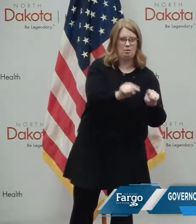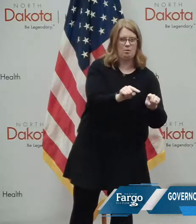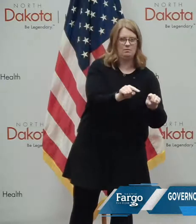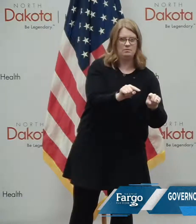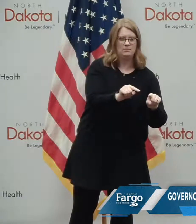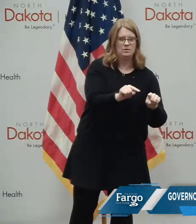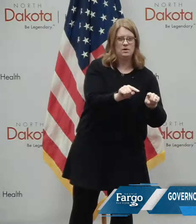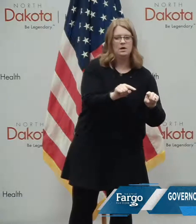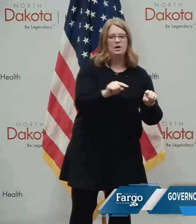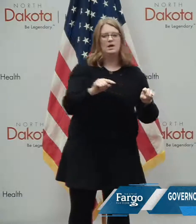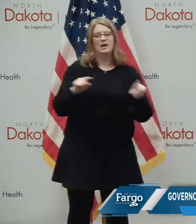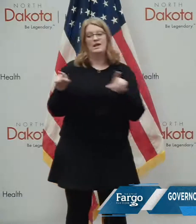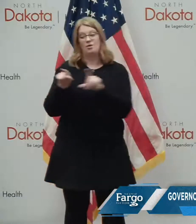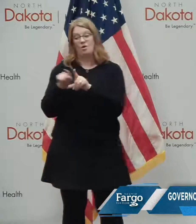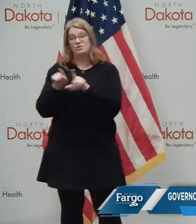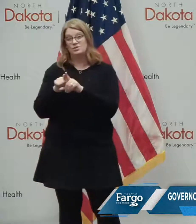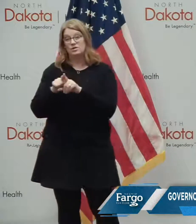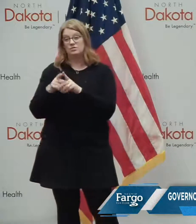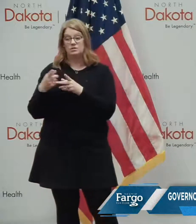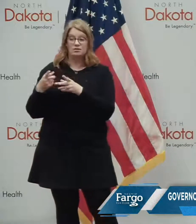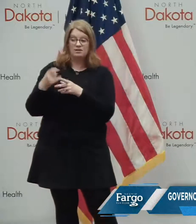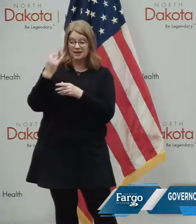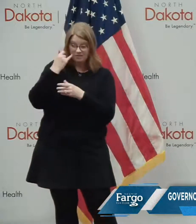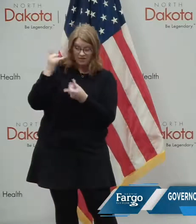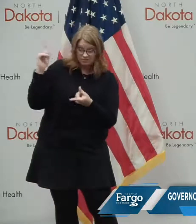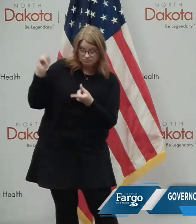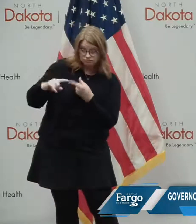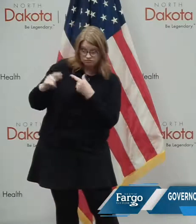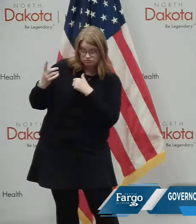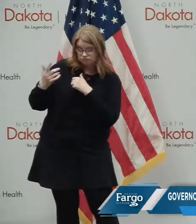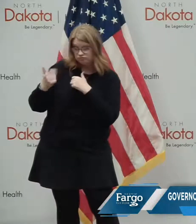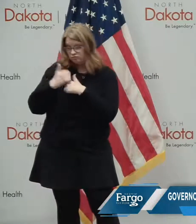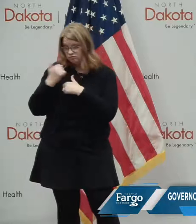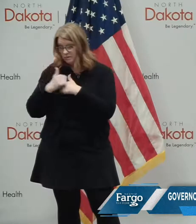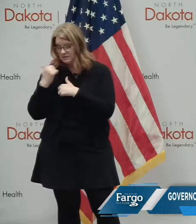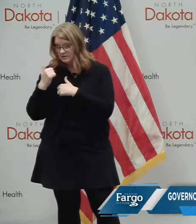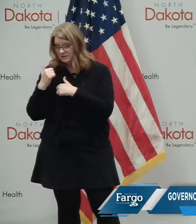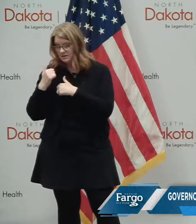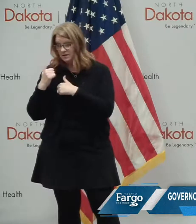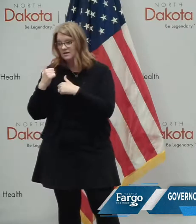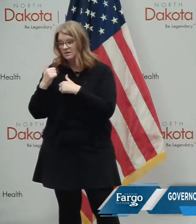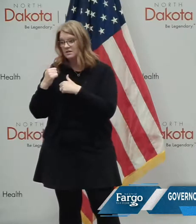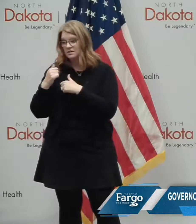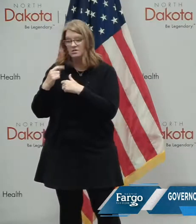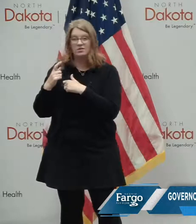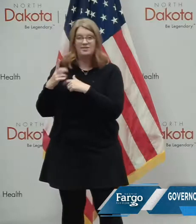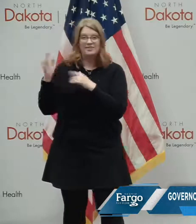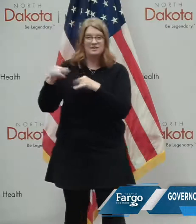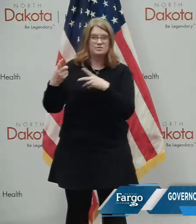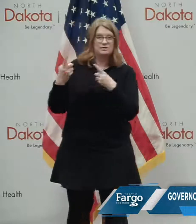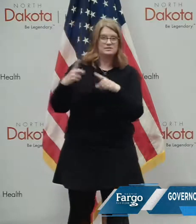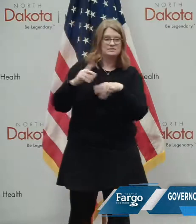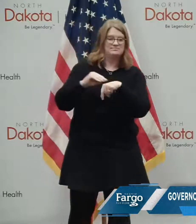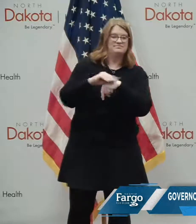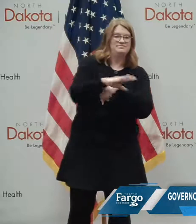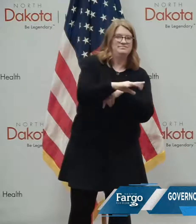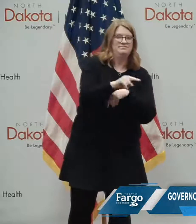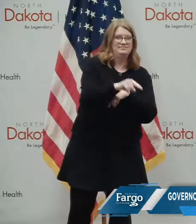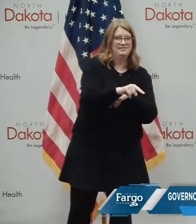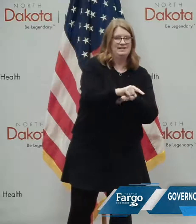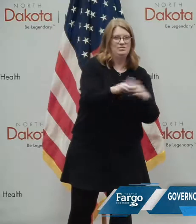whatever mitigations they have kind of on that the last wall there, if you will, to try to protect them in that congregate